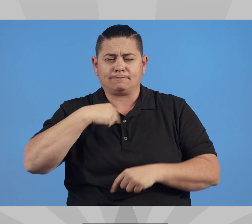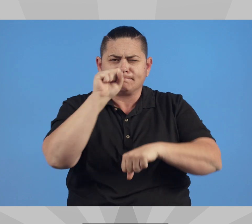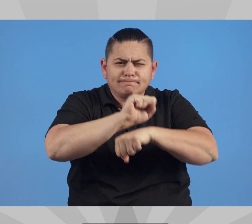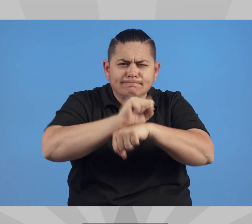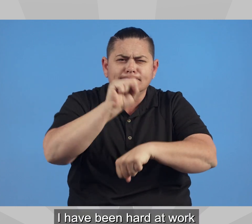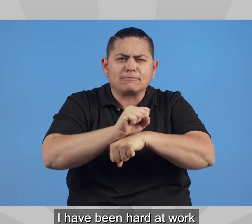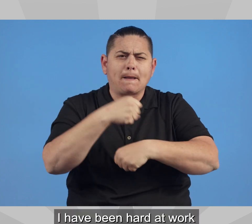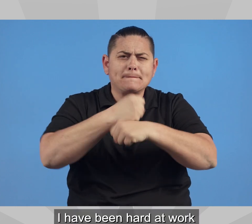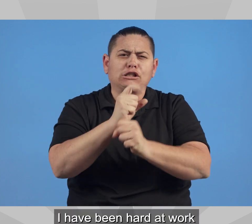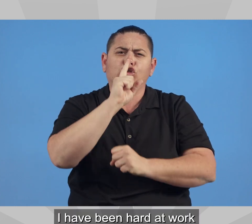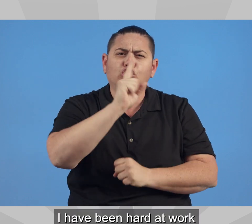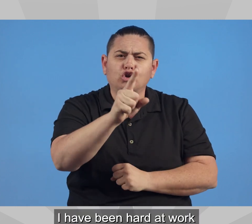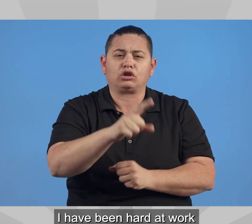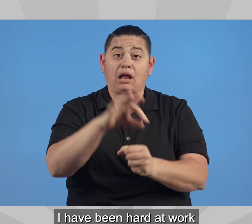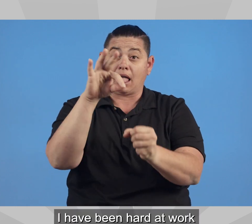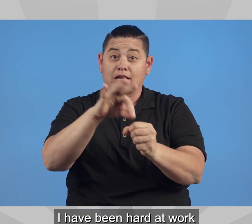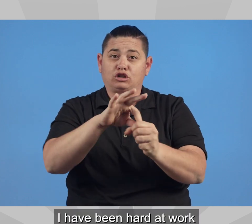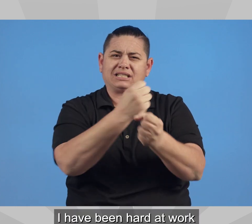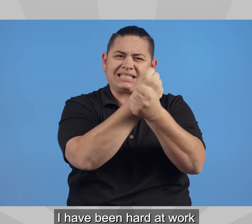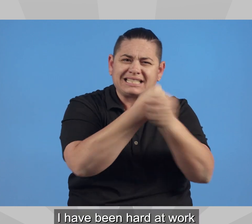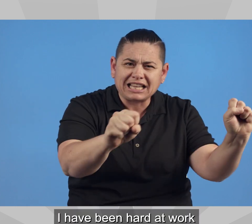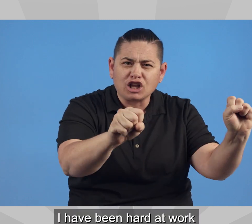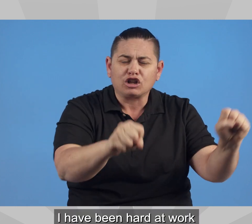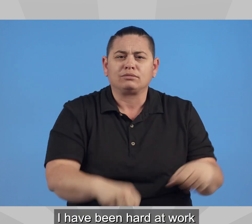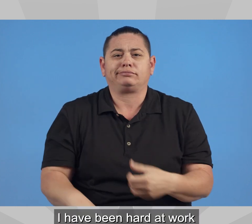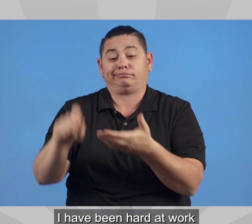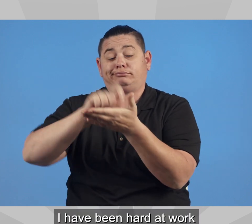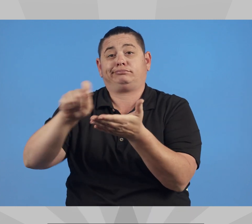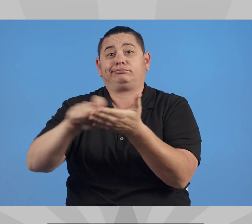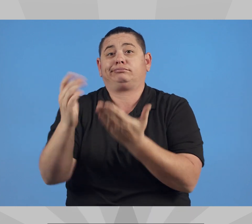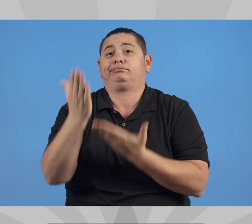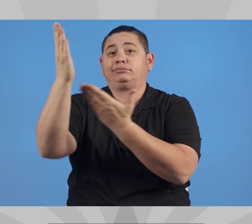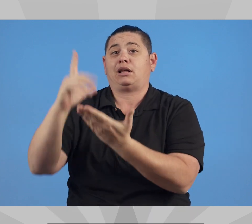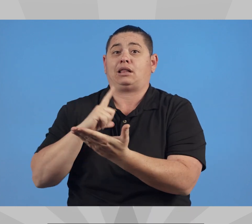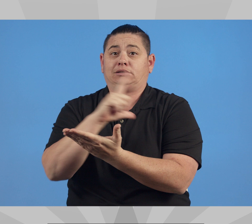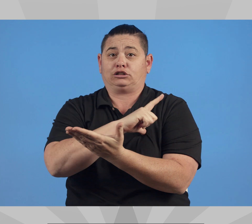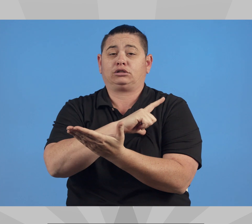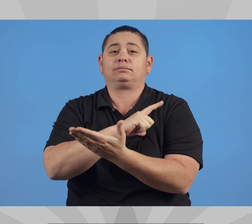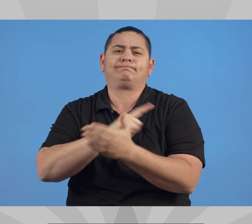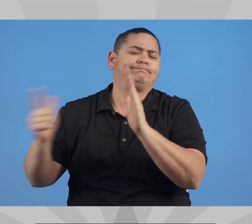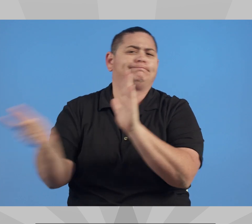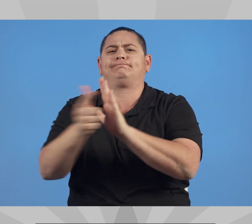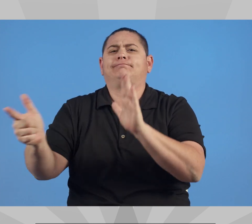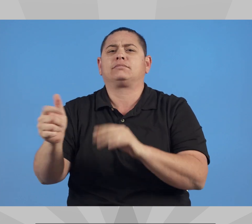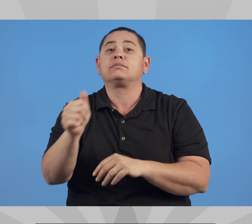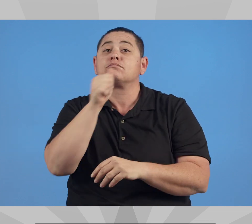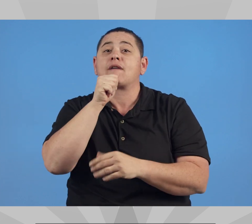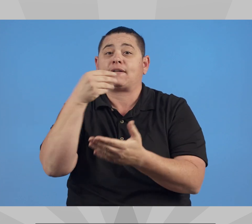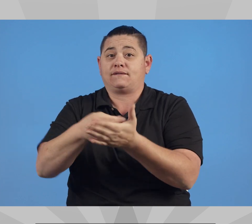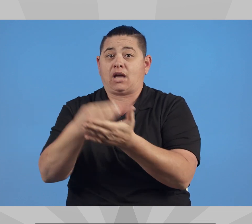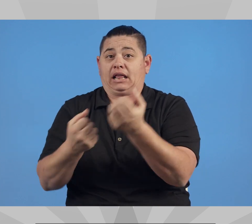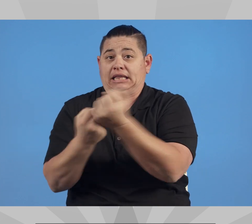At the Capitol, I have been hard at work to secure our elections, authoring legislation to ban the private funding